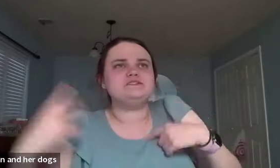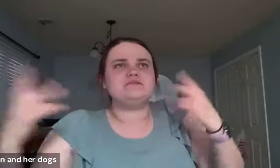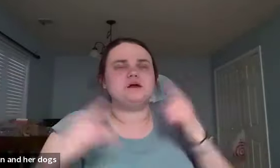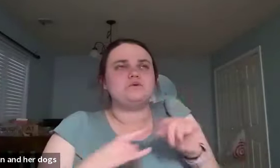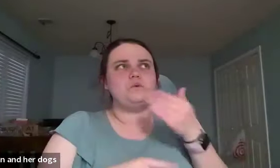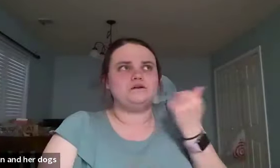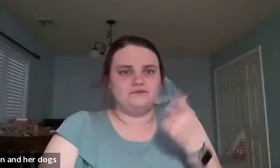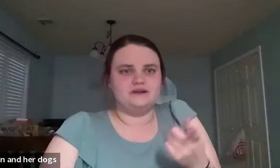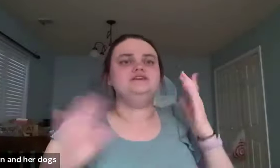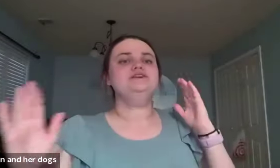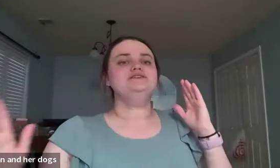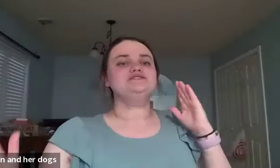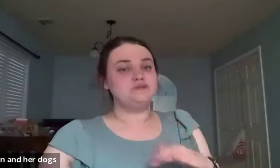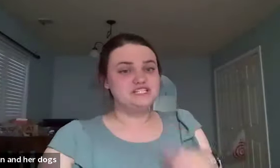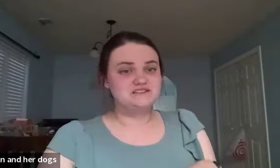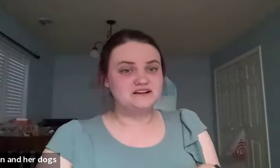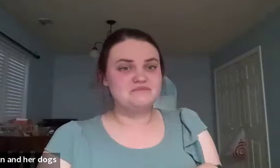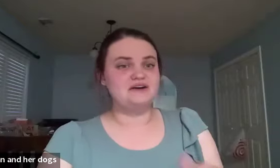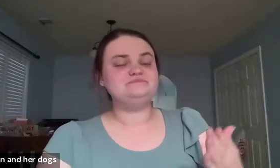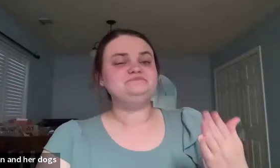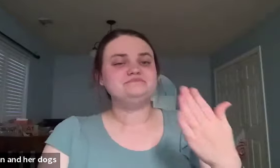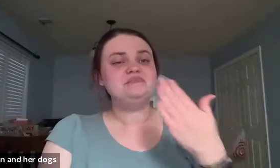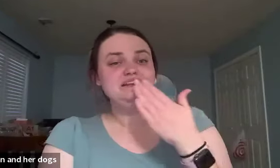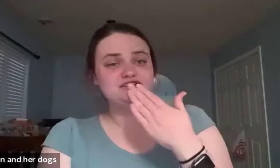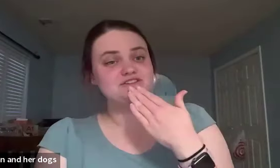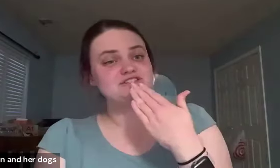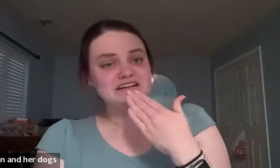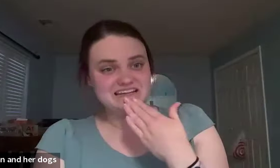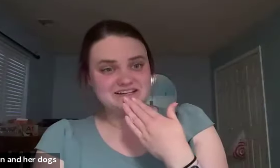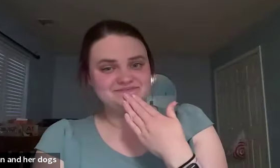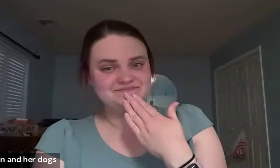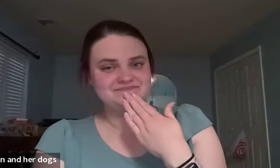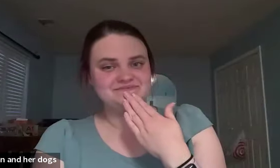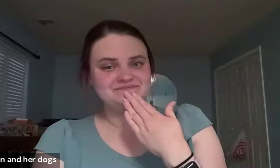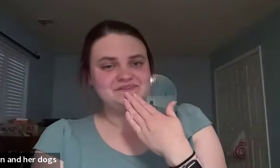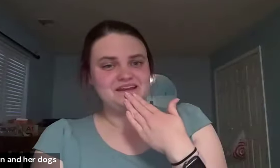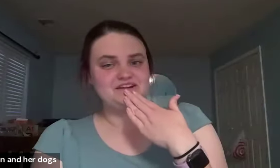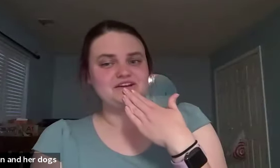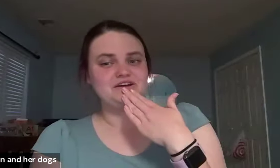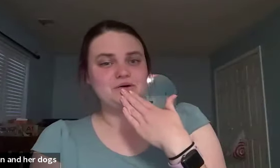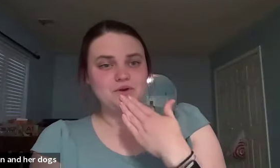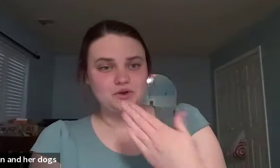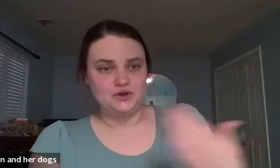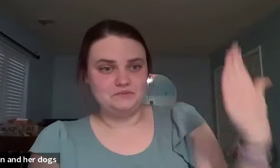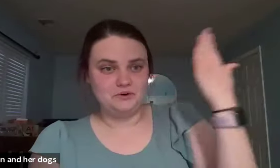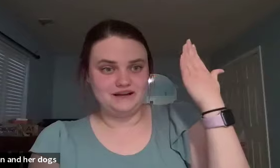always think of a better word for it. So the one she's talking about is you're going to start here and you're going to go, good